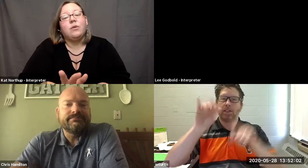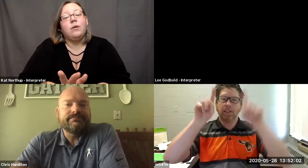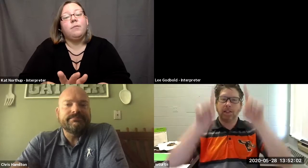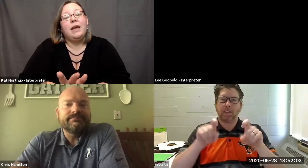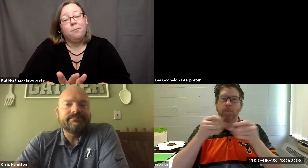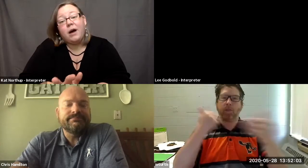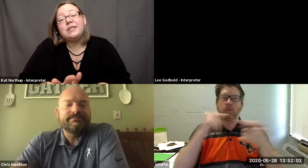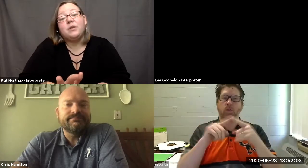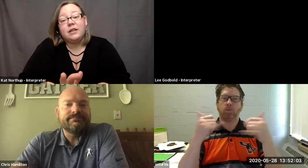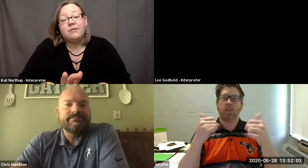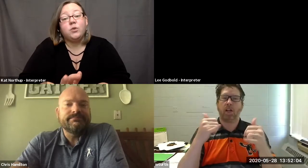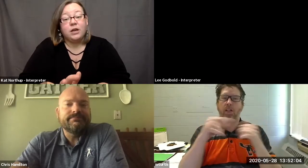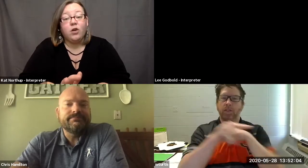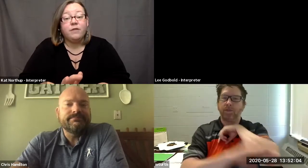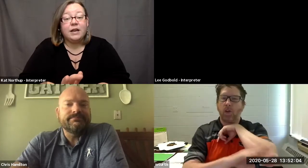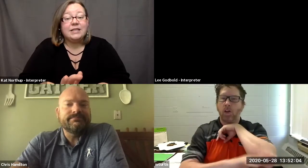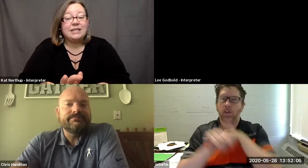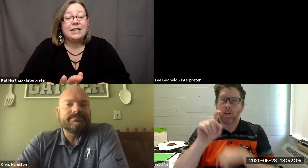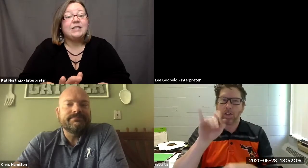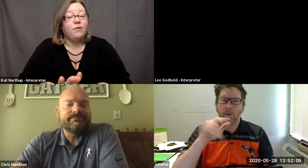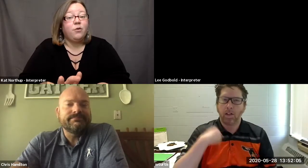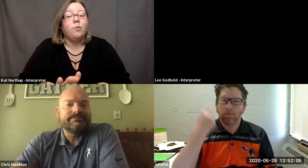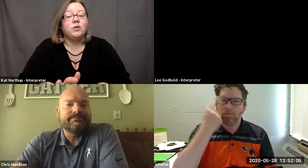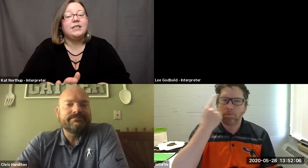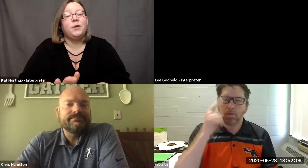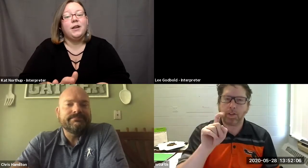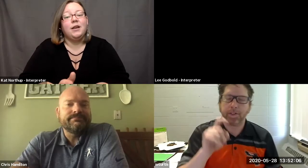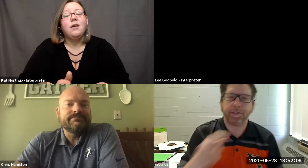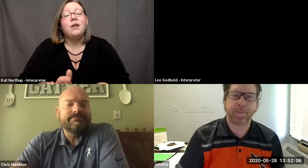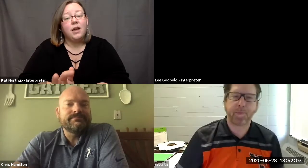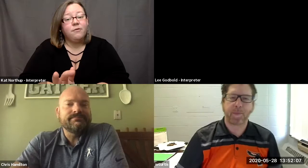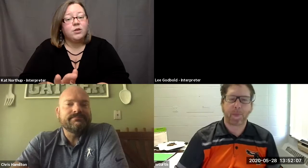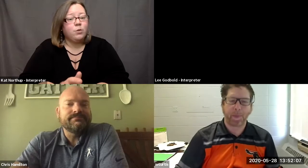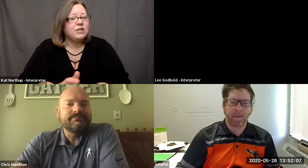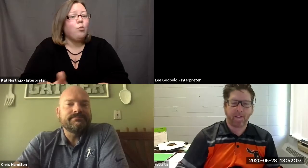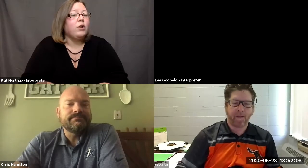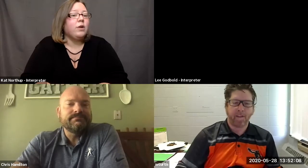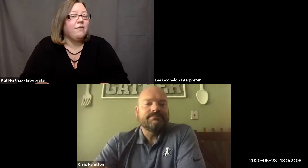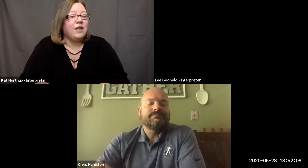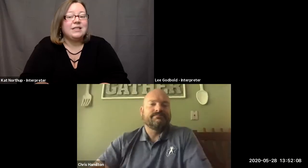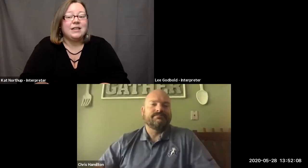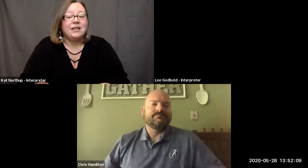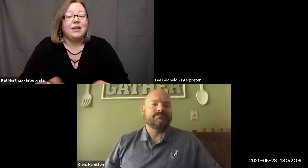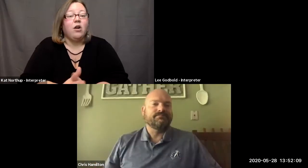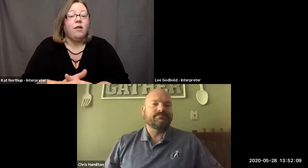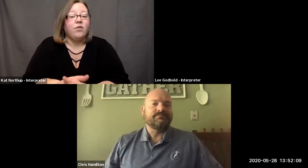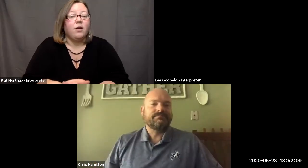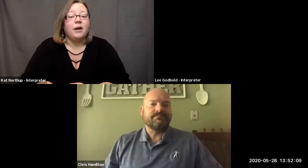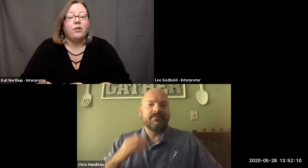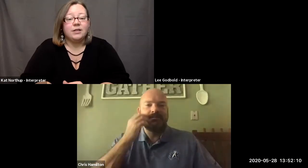and possibility of doing a COVID-19 test before participating in fall sports. I'm wondering if that's anything that y'all have thought about or